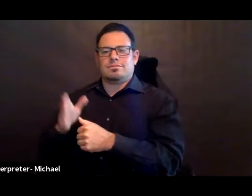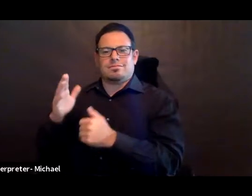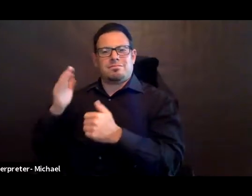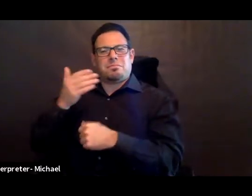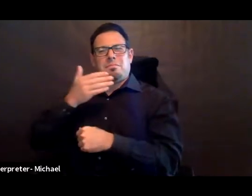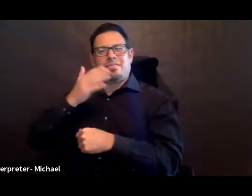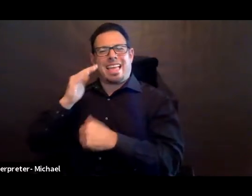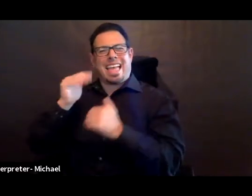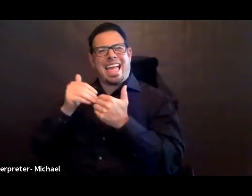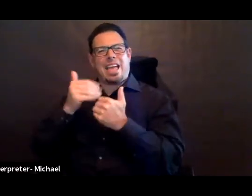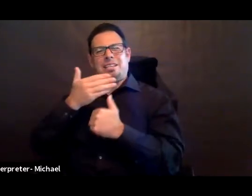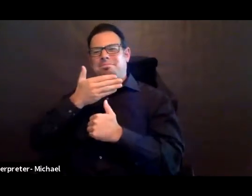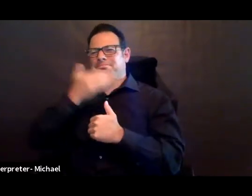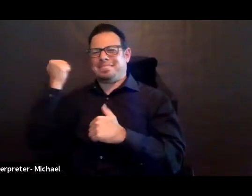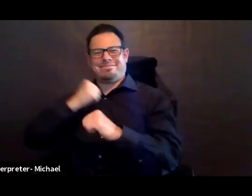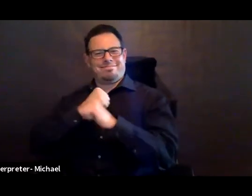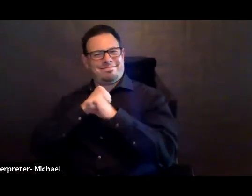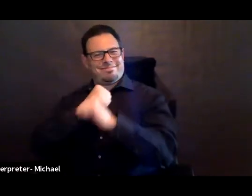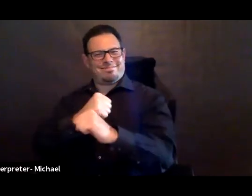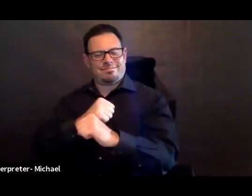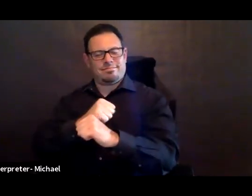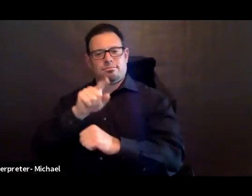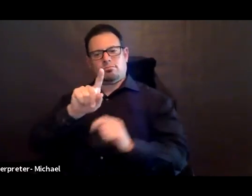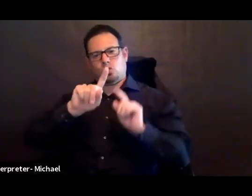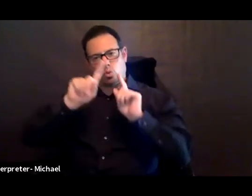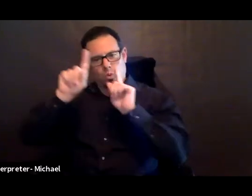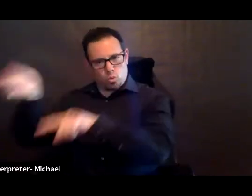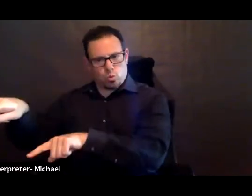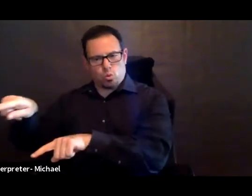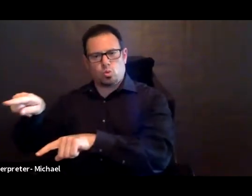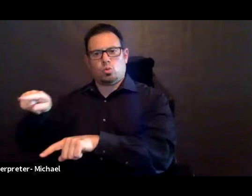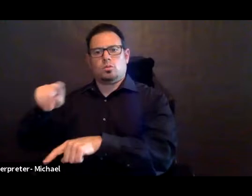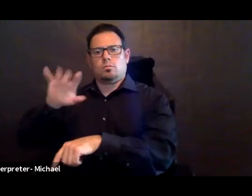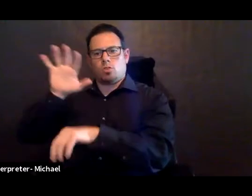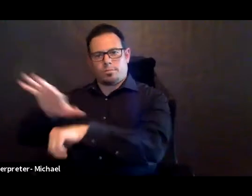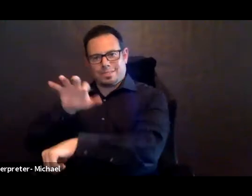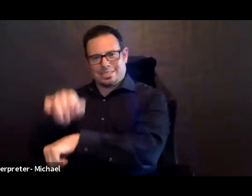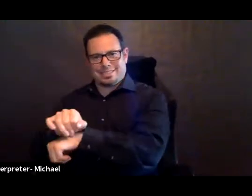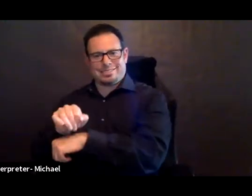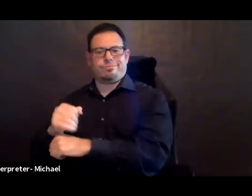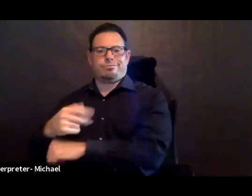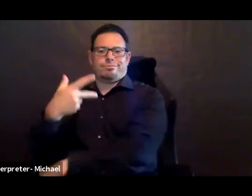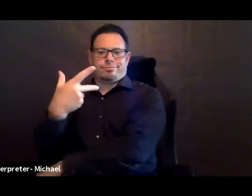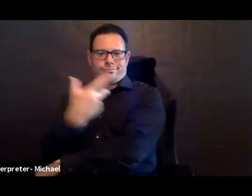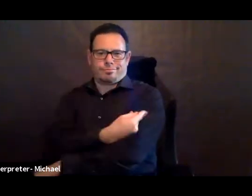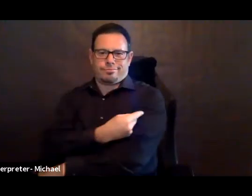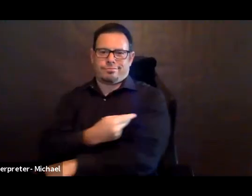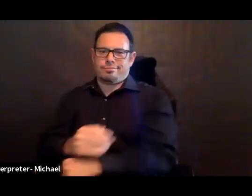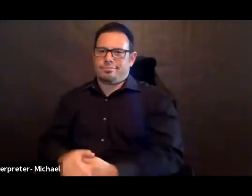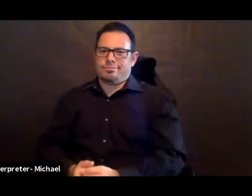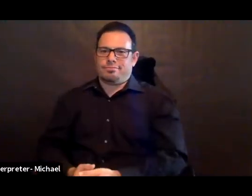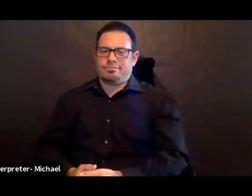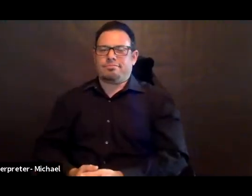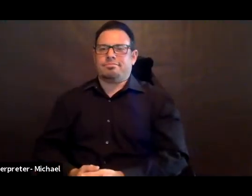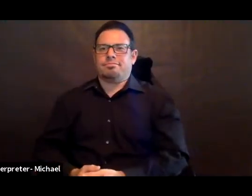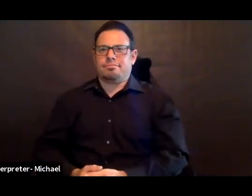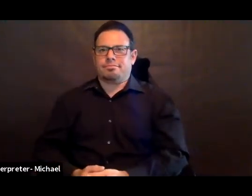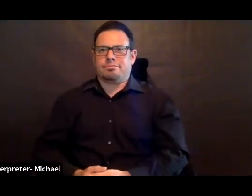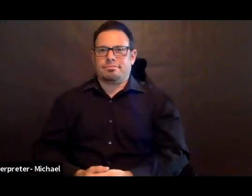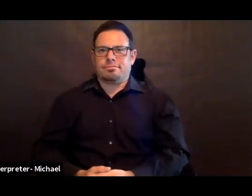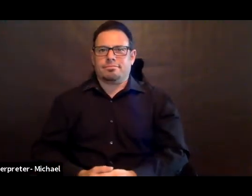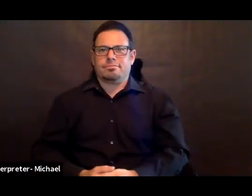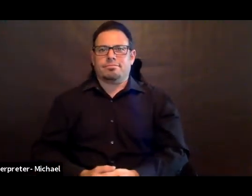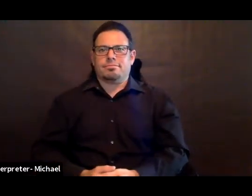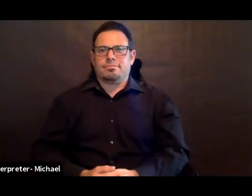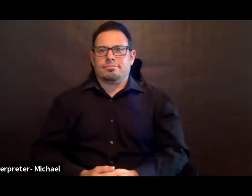especially as fall approaches, and we have kids who are not yet able, under 12, not